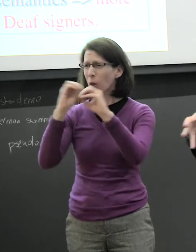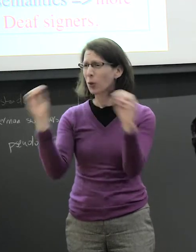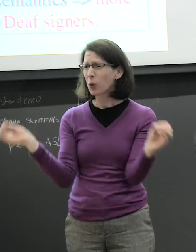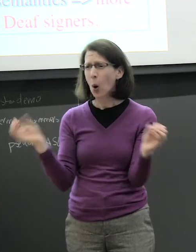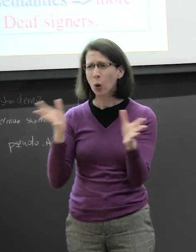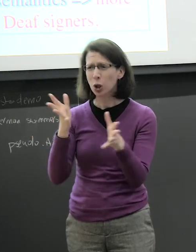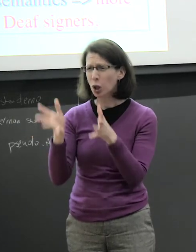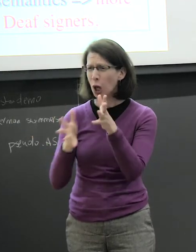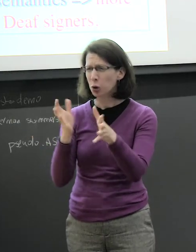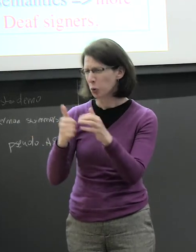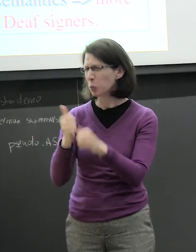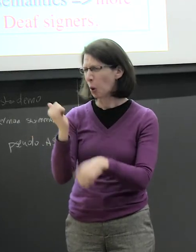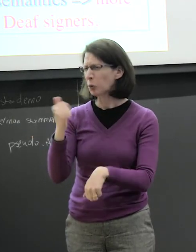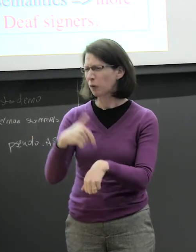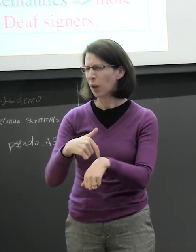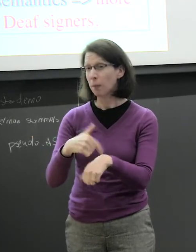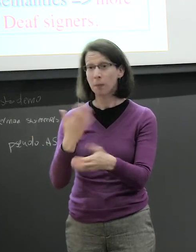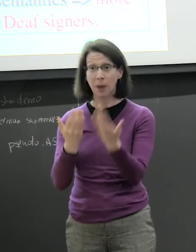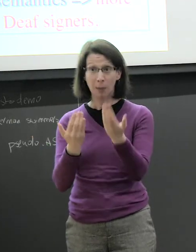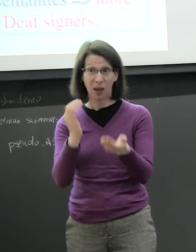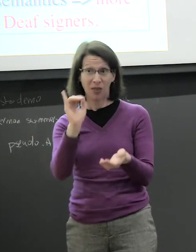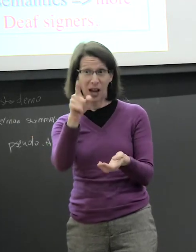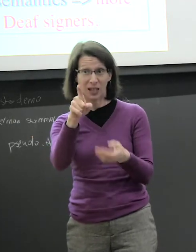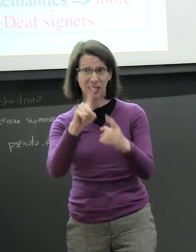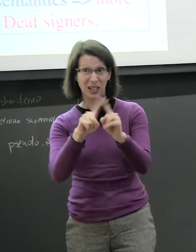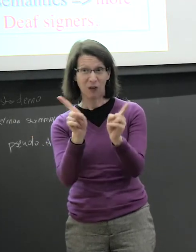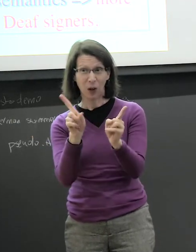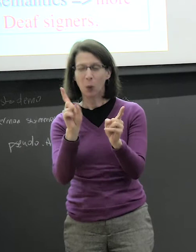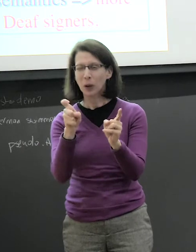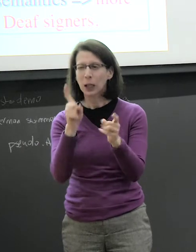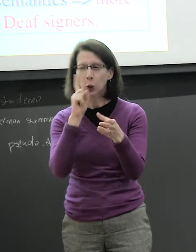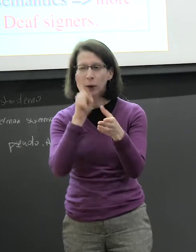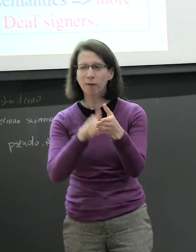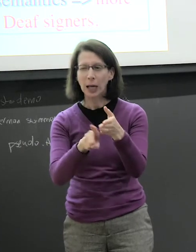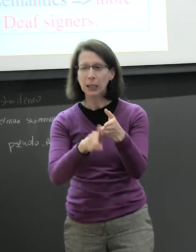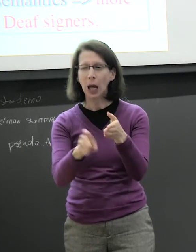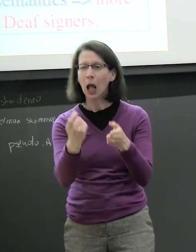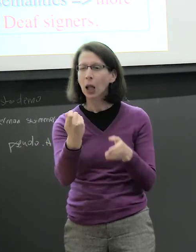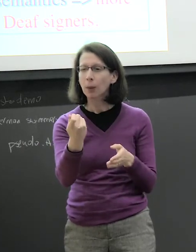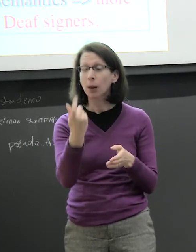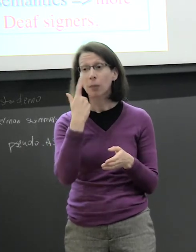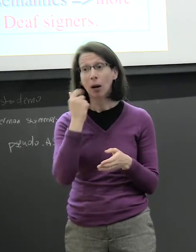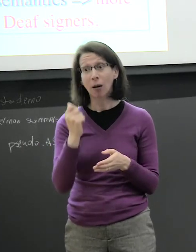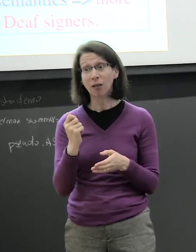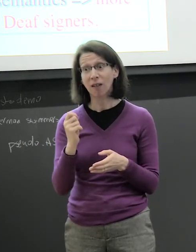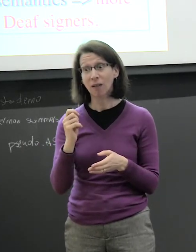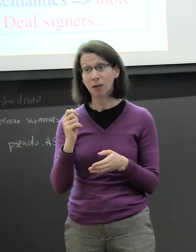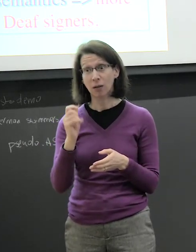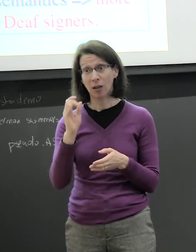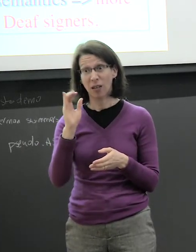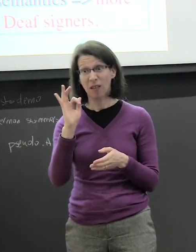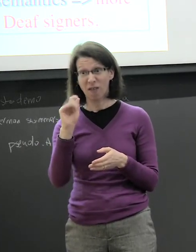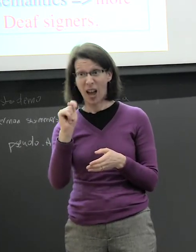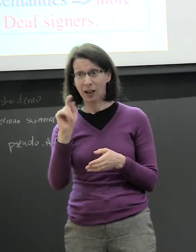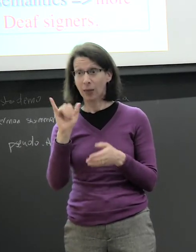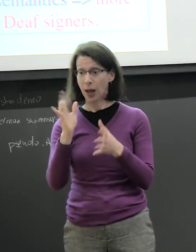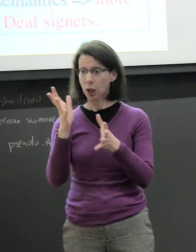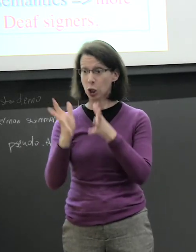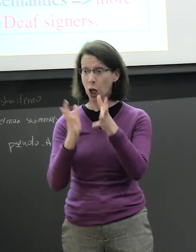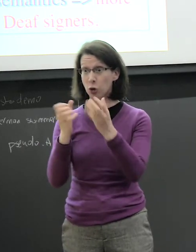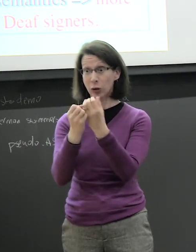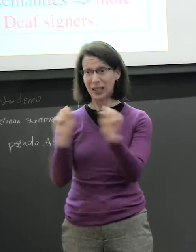most cases, and maybe this one is different. We need to investigate it a little bit. Because the fact that the gestures can say that is not so